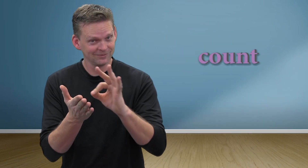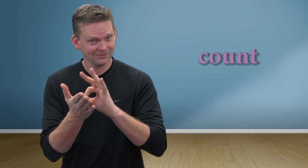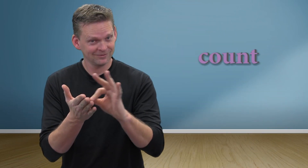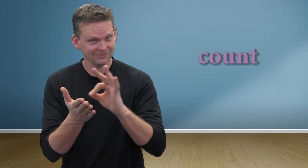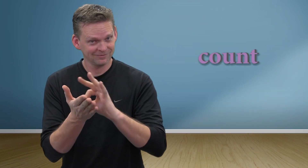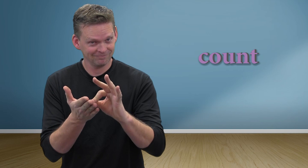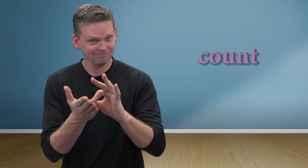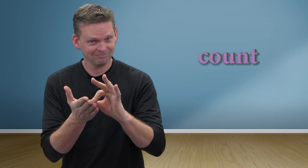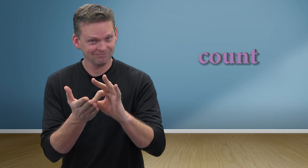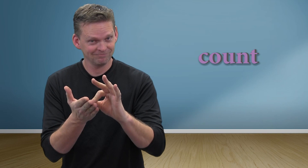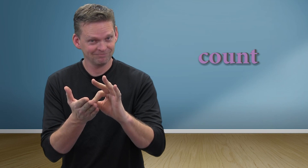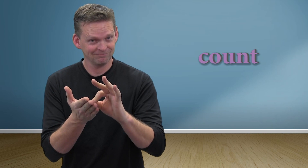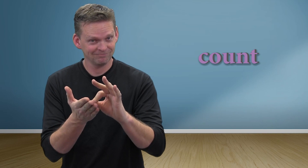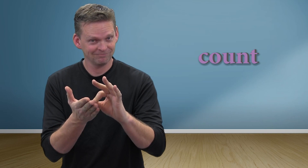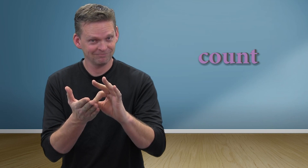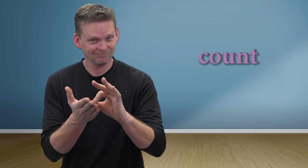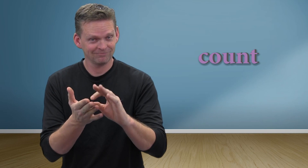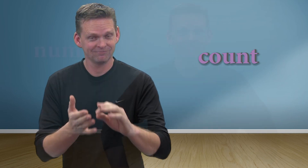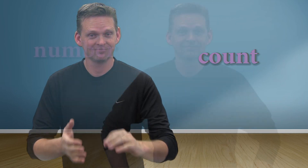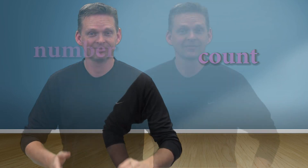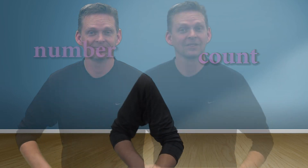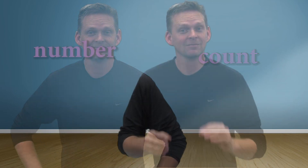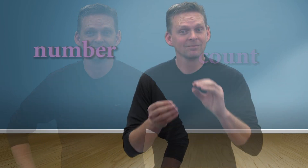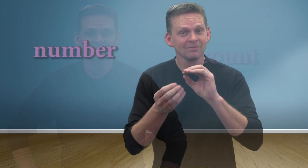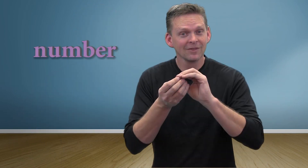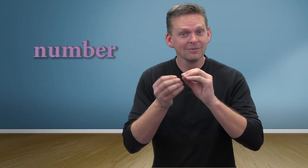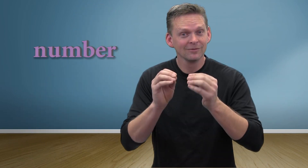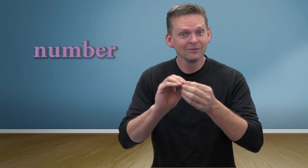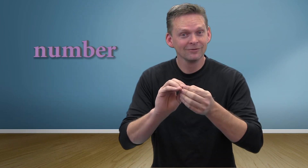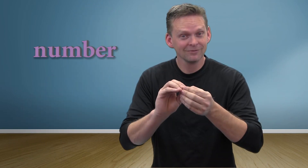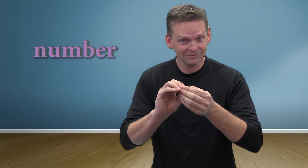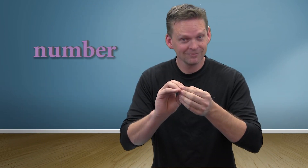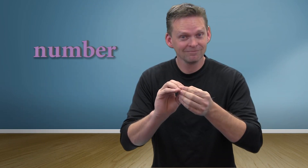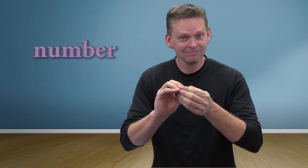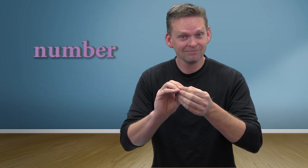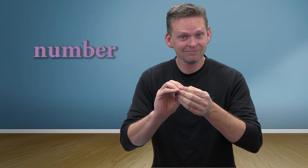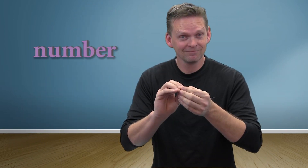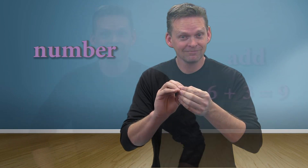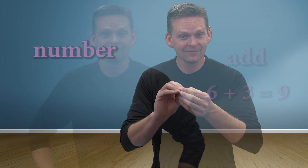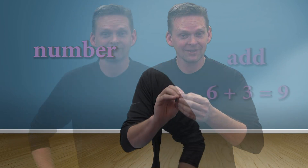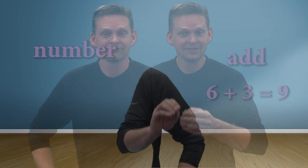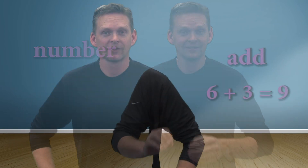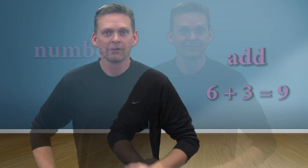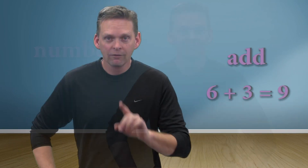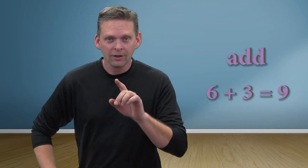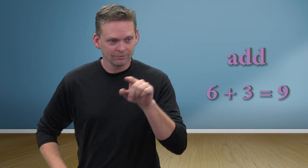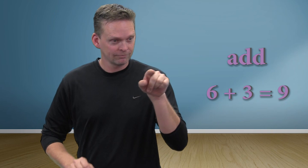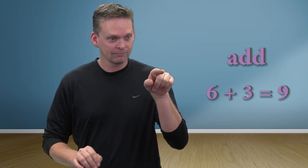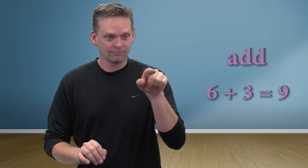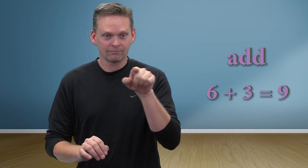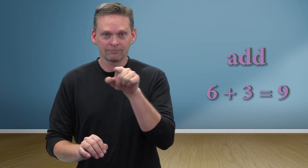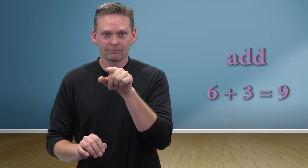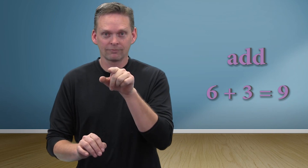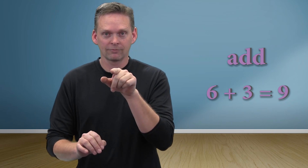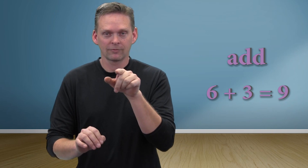number, add,